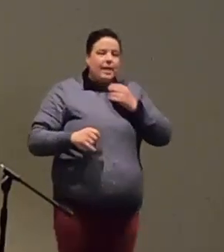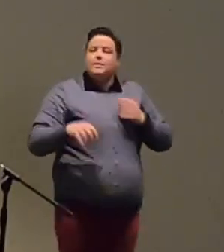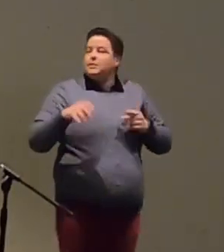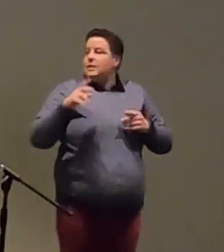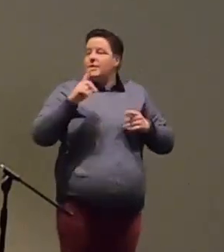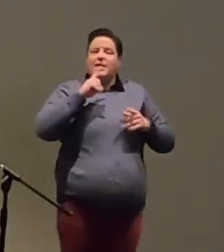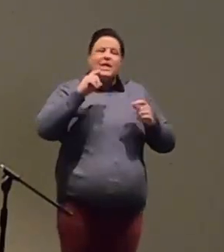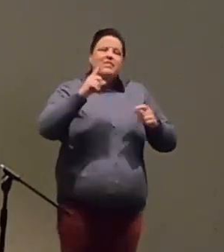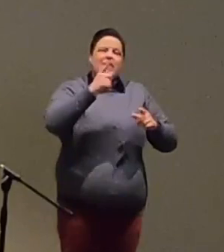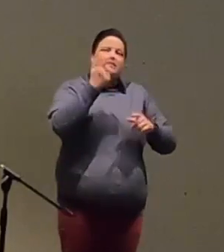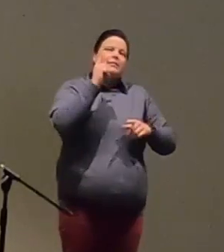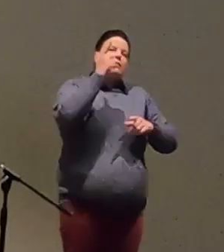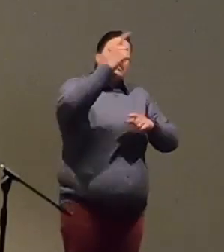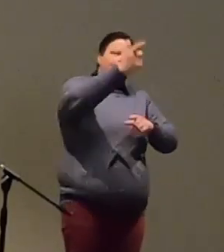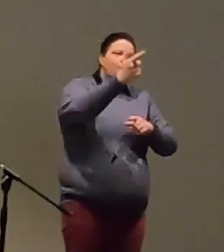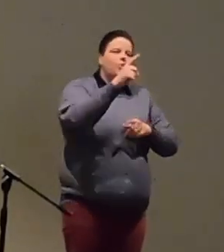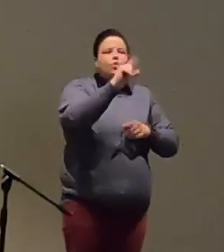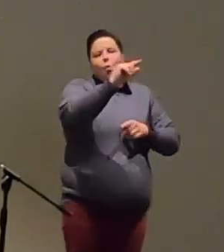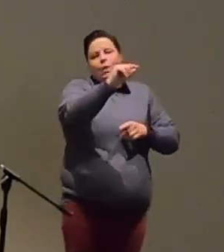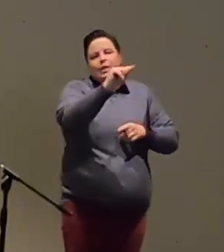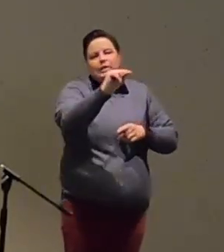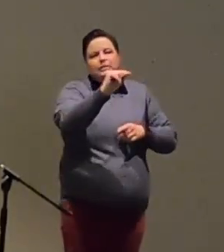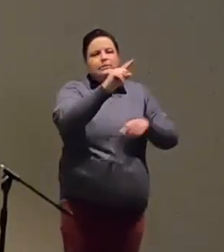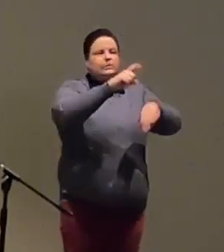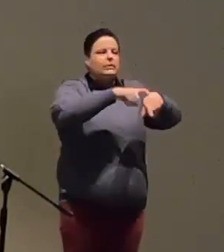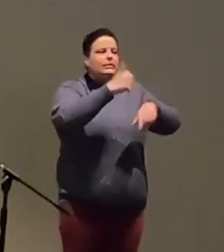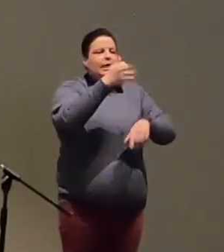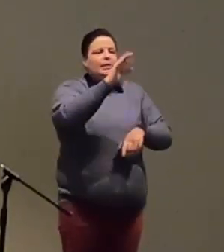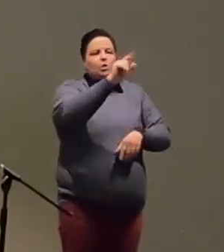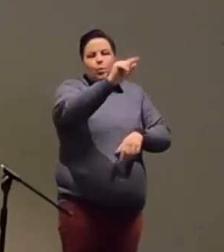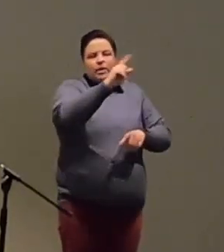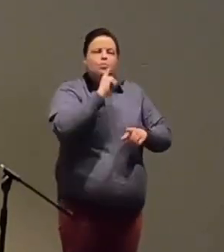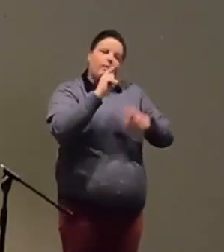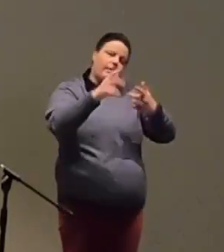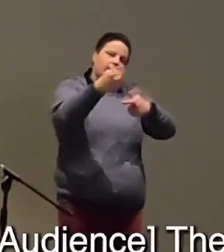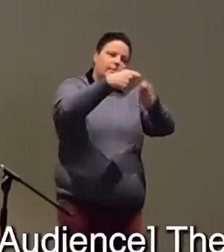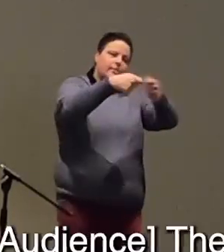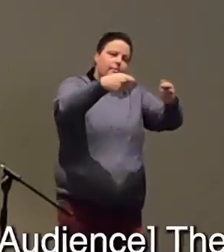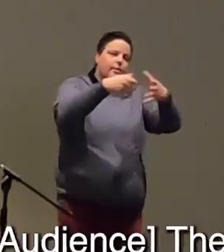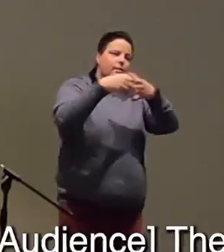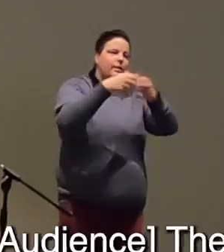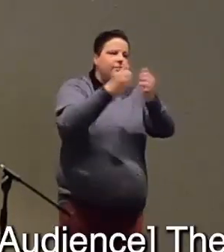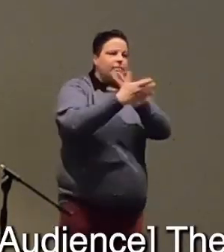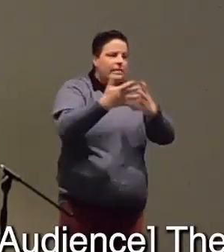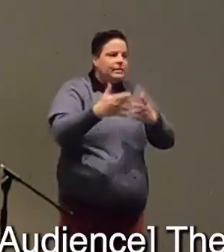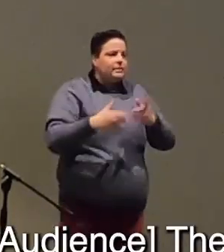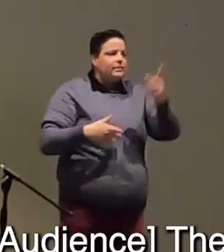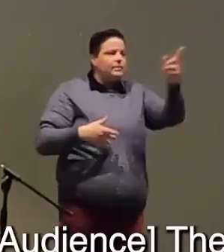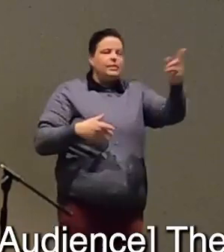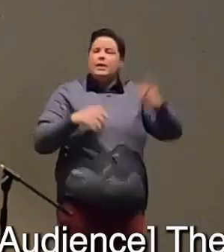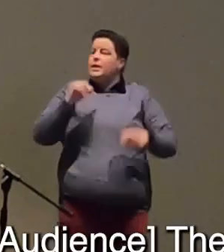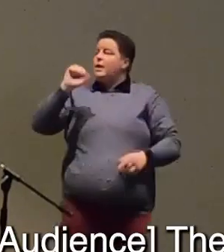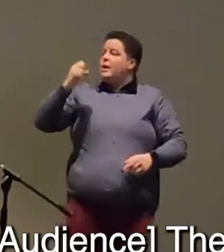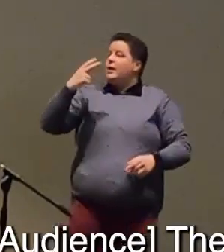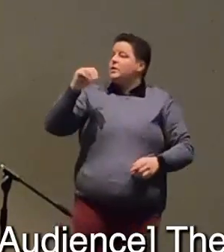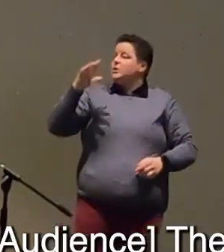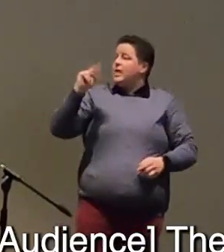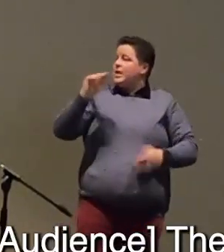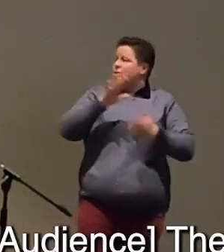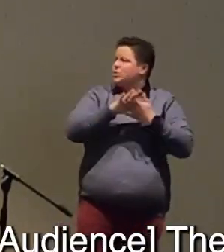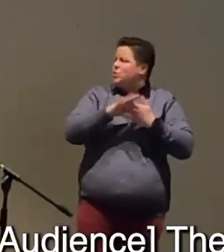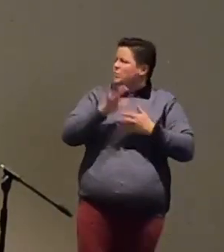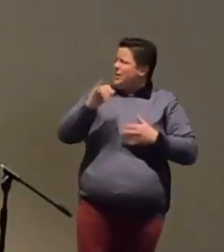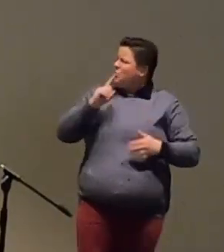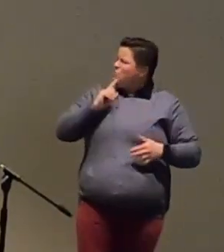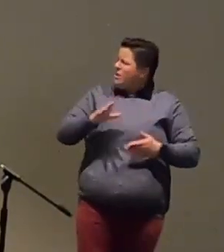together? Absolutely, exactly. Yes. The Ashcan School, was Mhm. a real